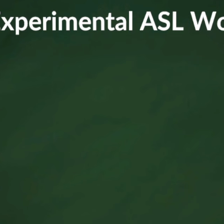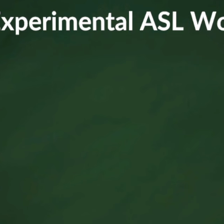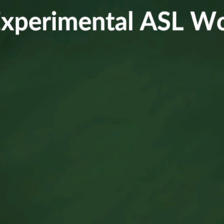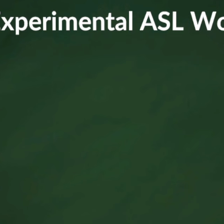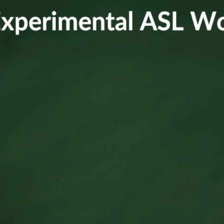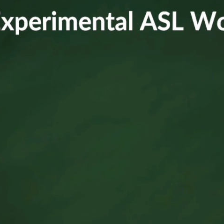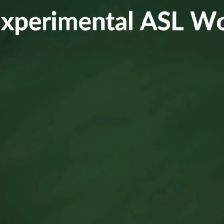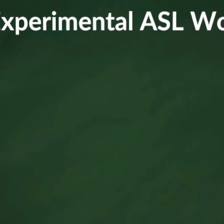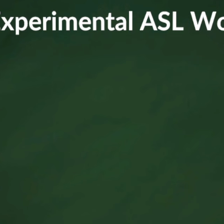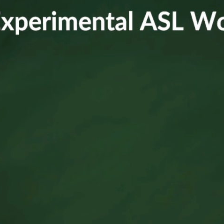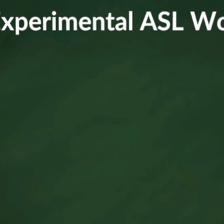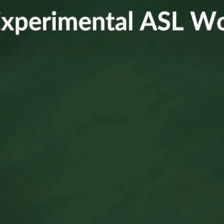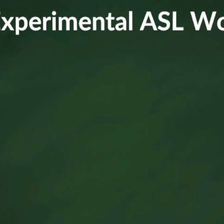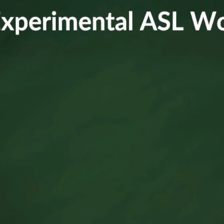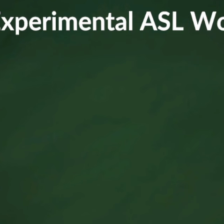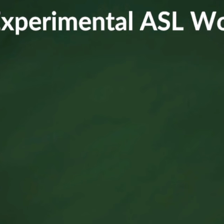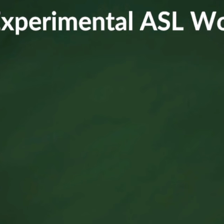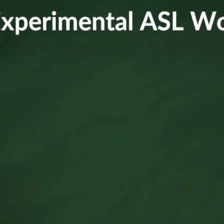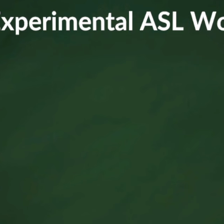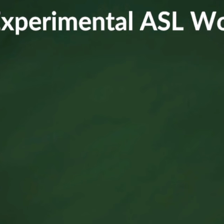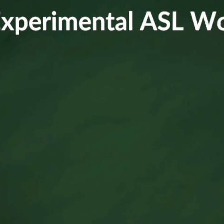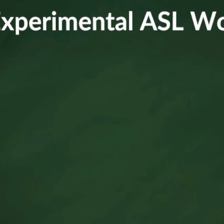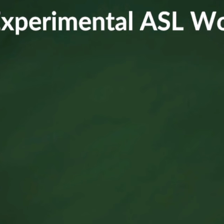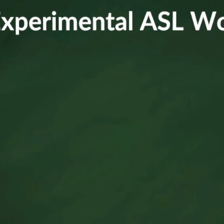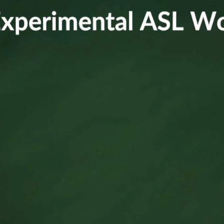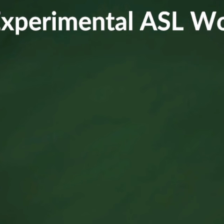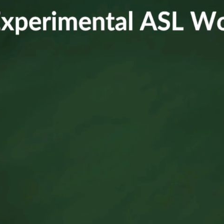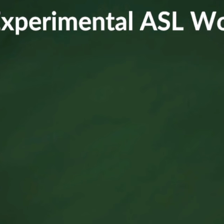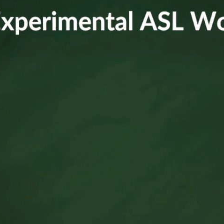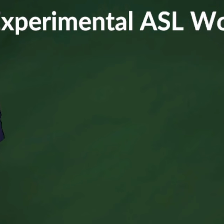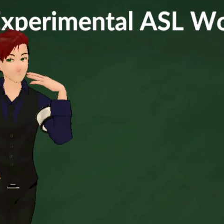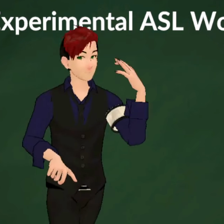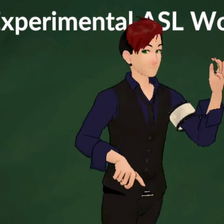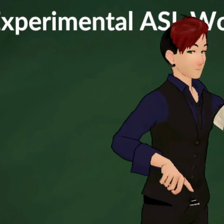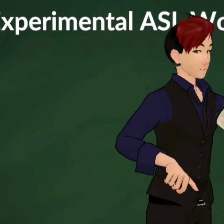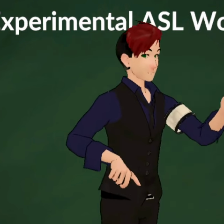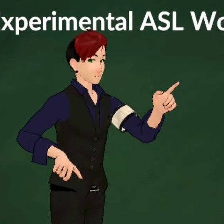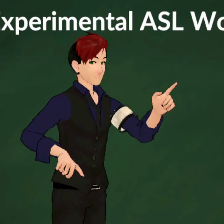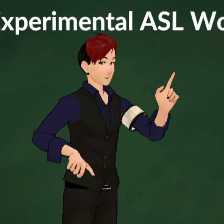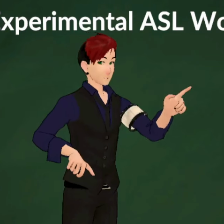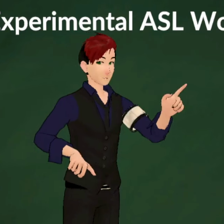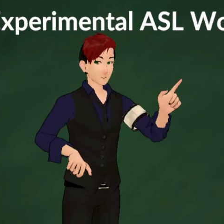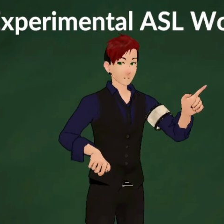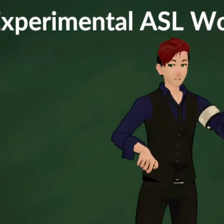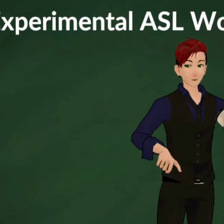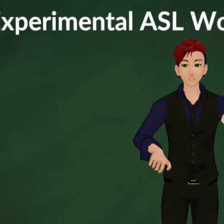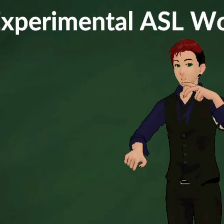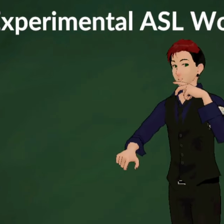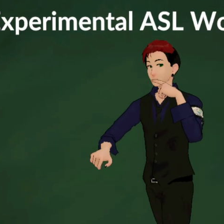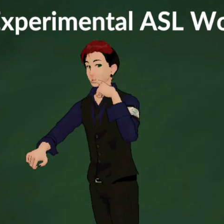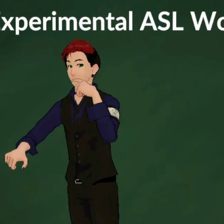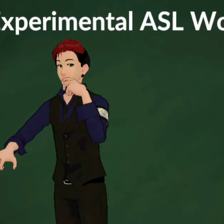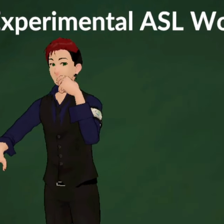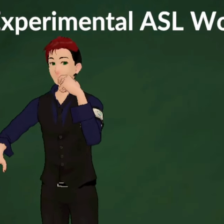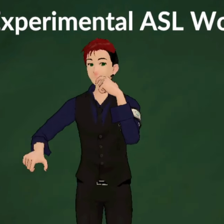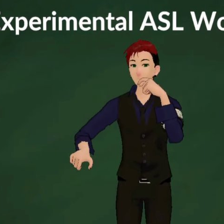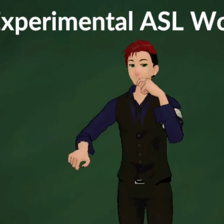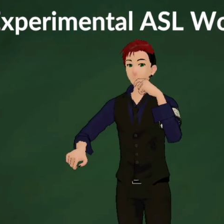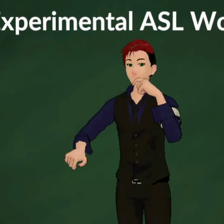will take this. I will take 3. Experimental ASL It was World. Oh, Experimental ASL. They had to pick the I